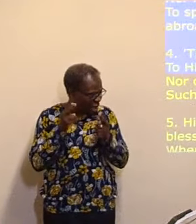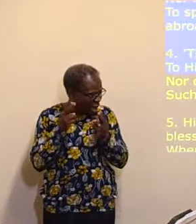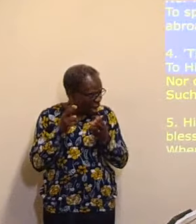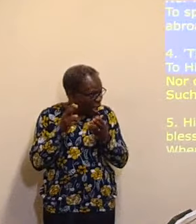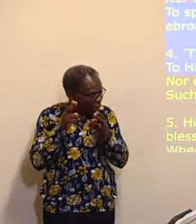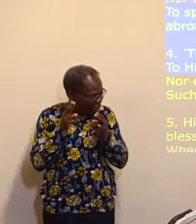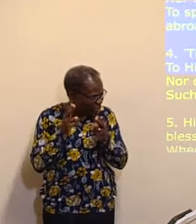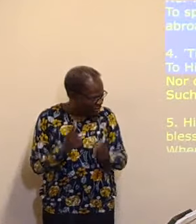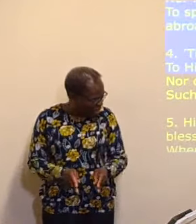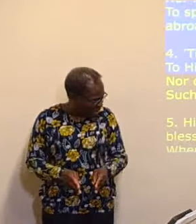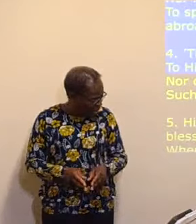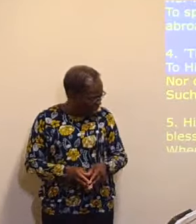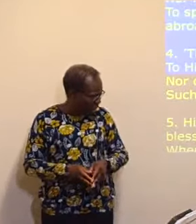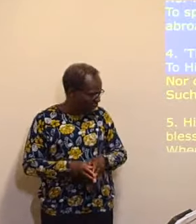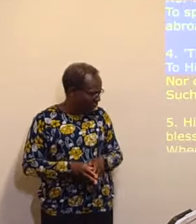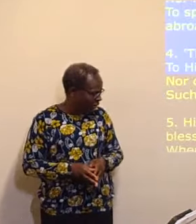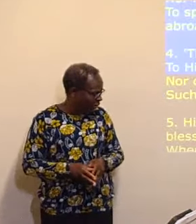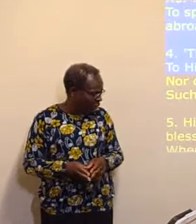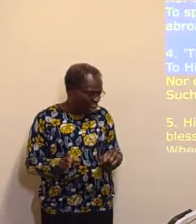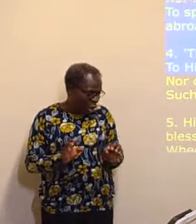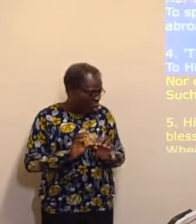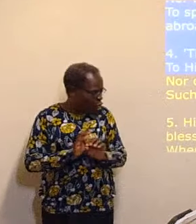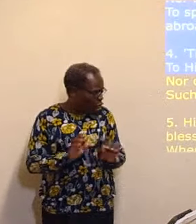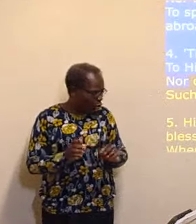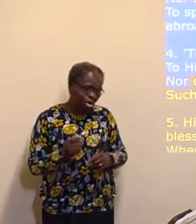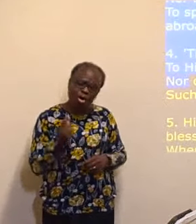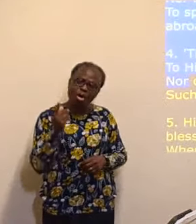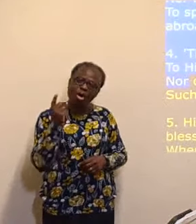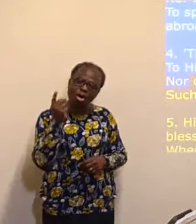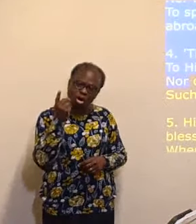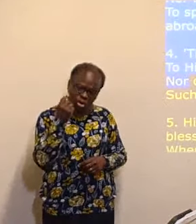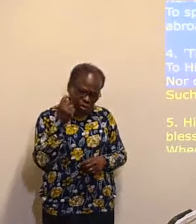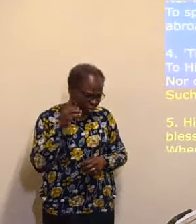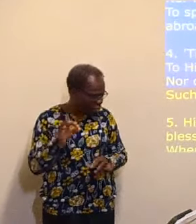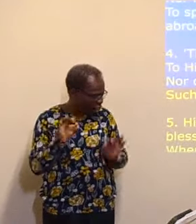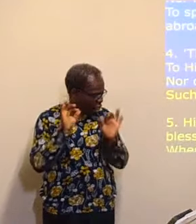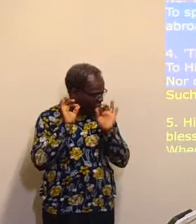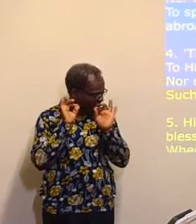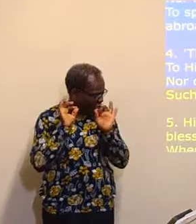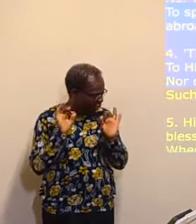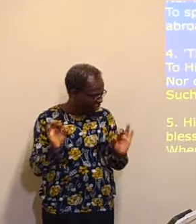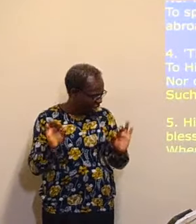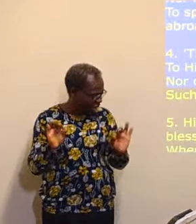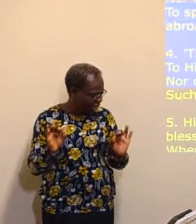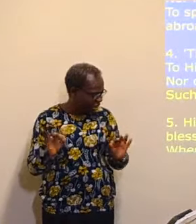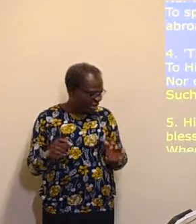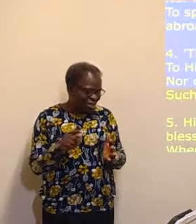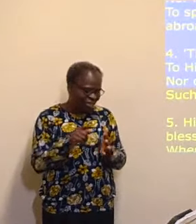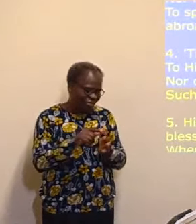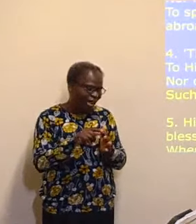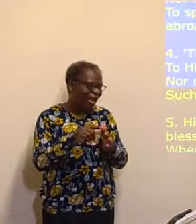died. Oh, I would not take the